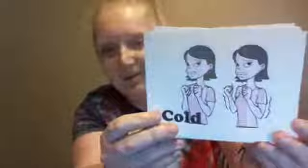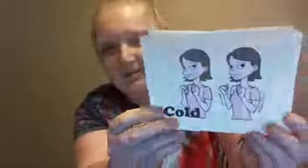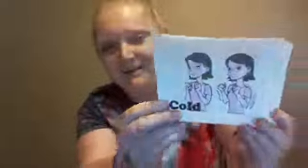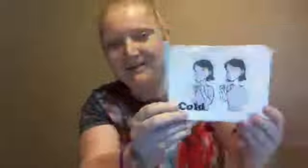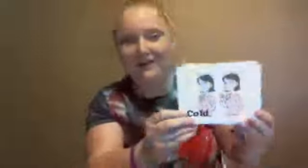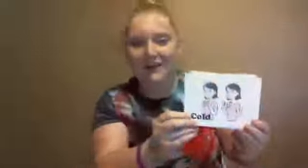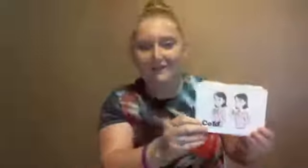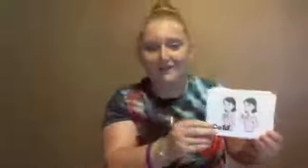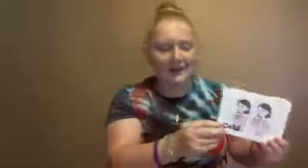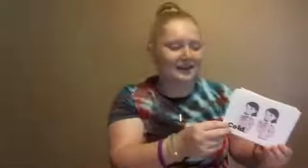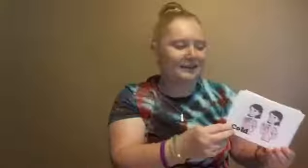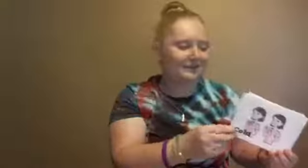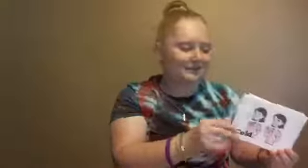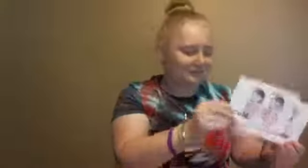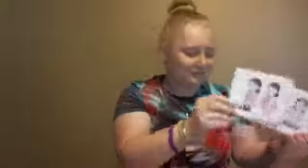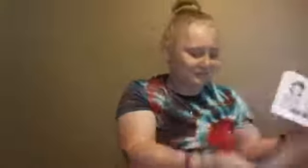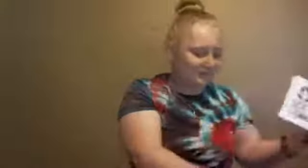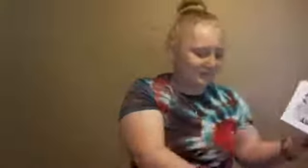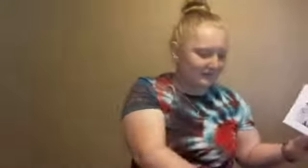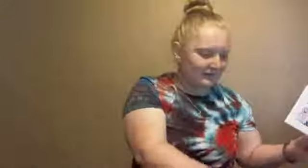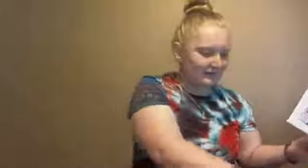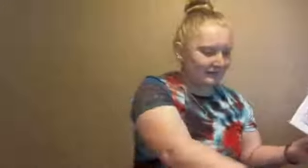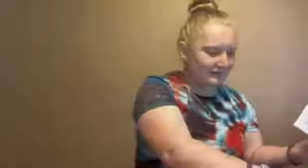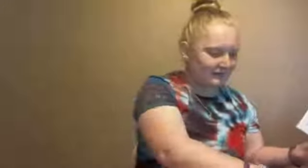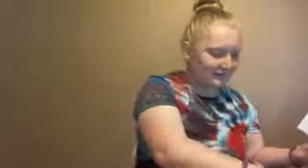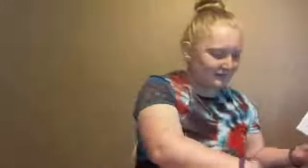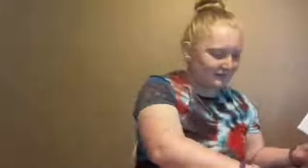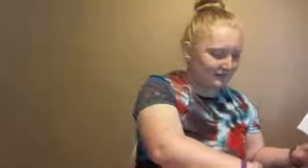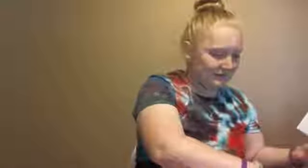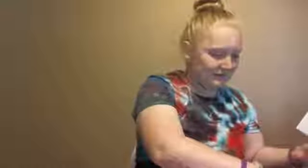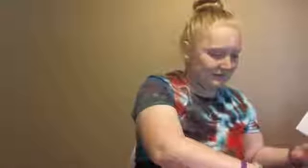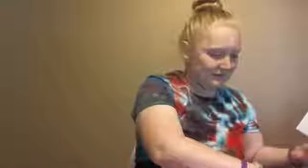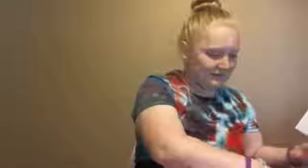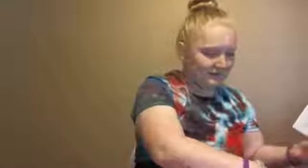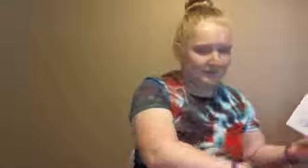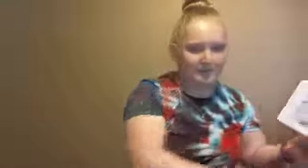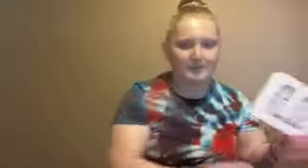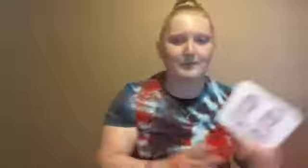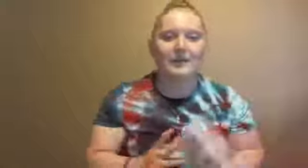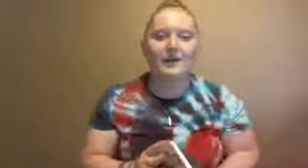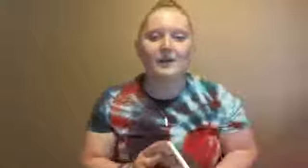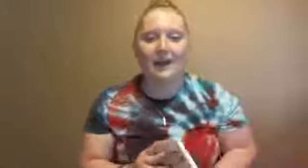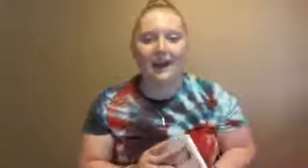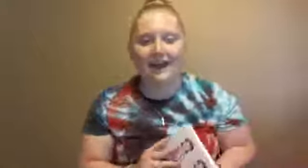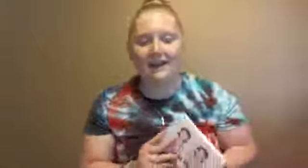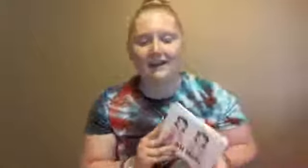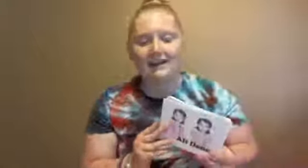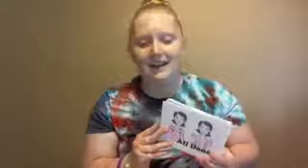My puppy's on the ground playing. Okay, and our